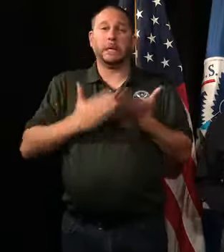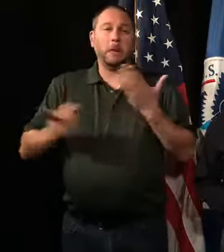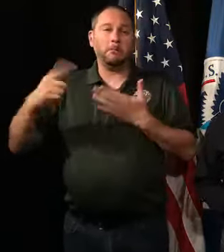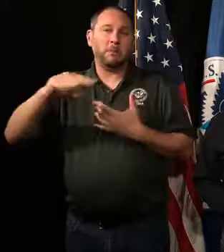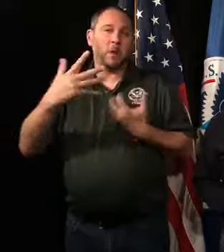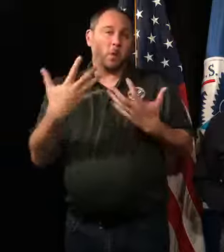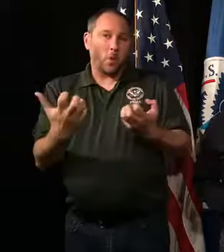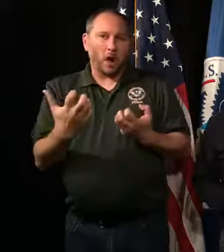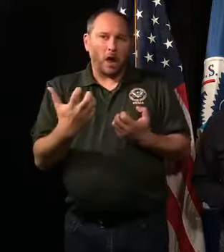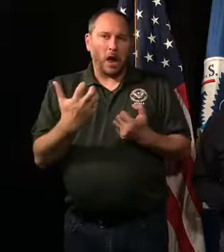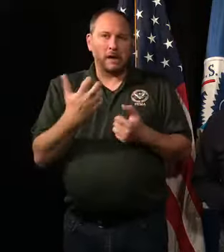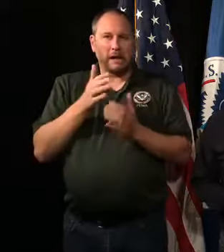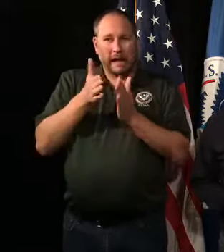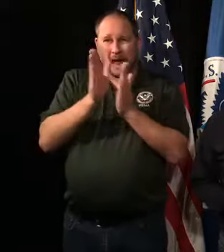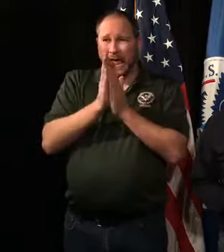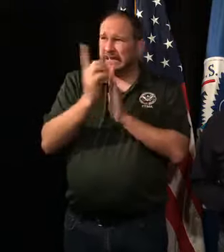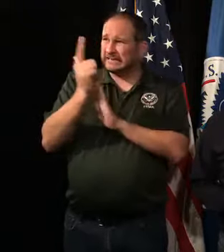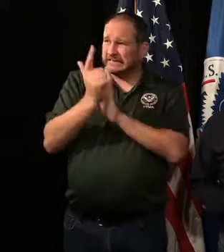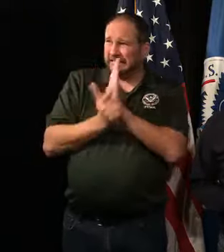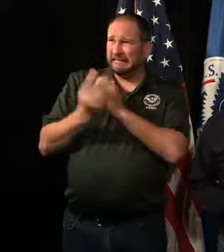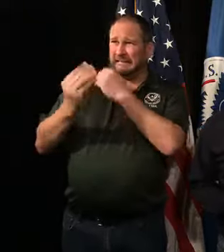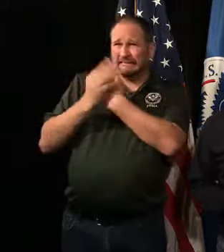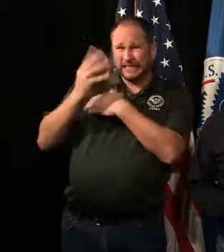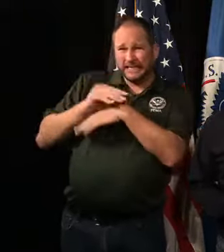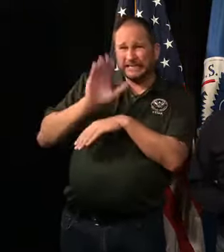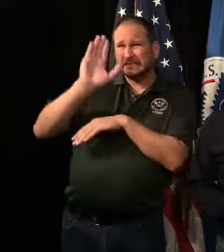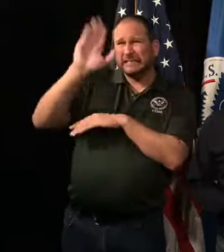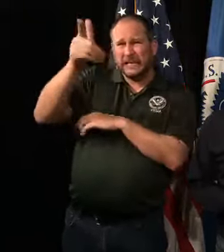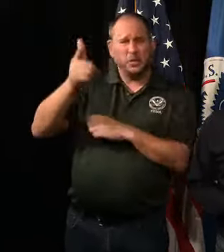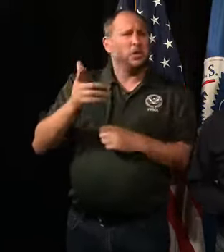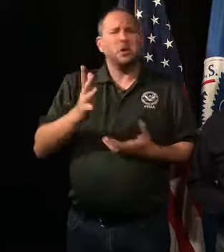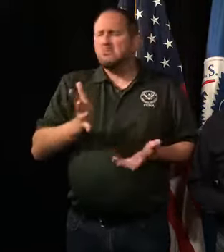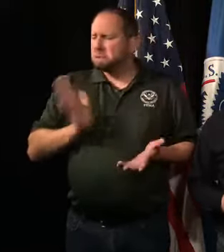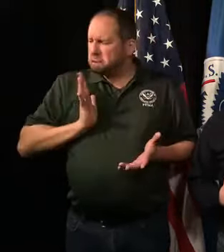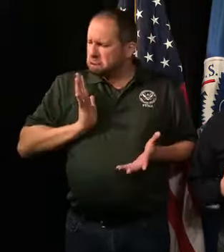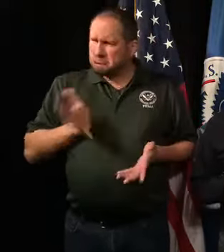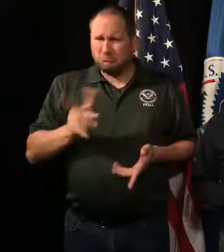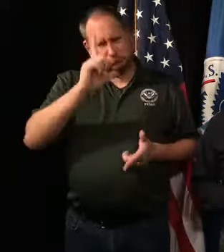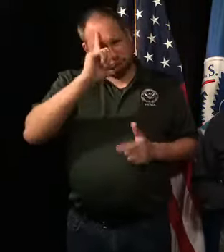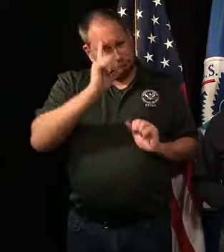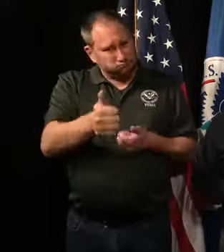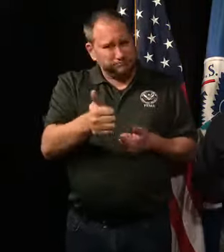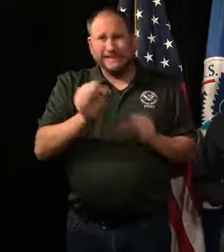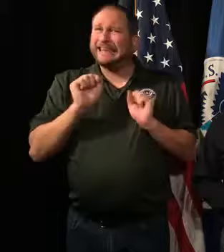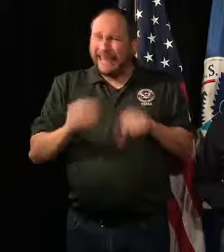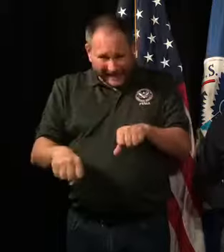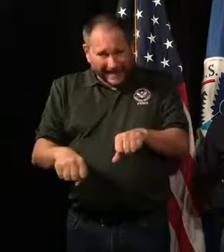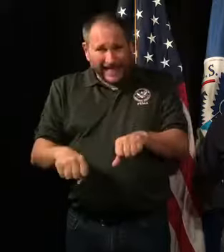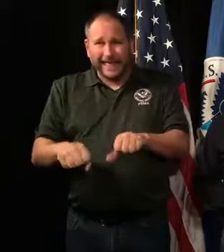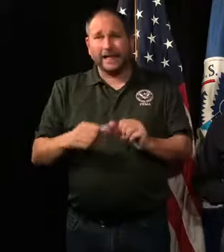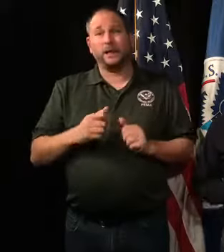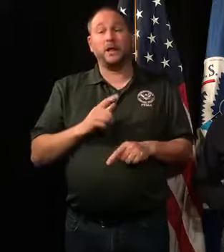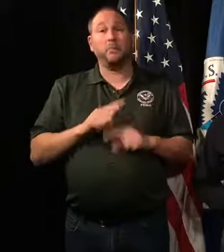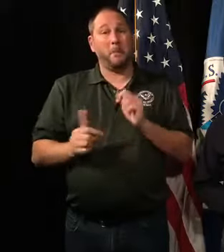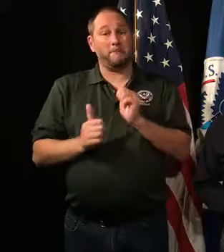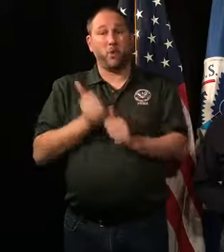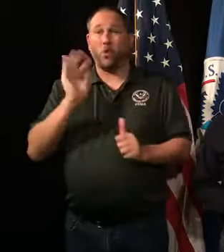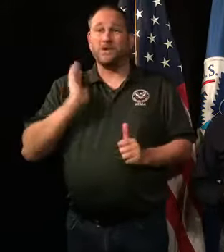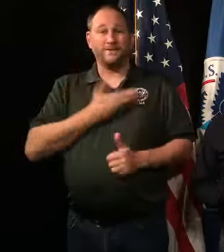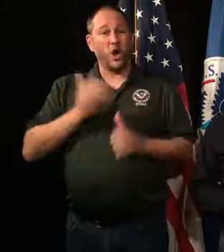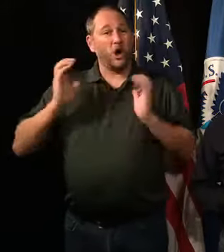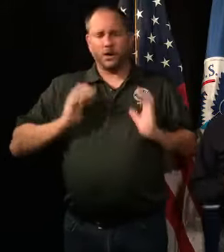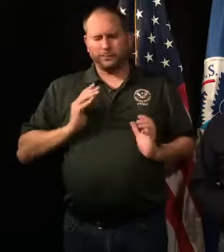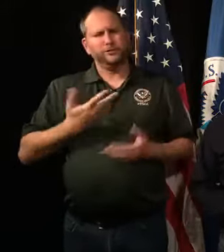advice down the road, and that's your right. The vast majority of our customers are satisfied with what they get. And they're